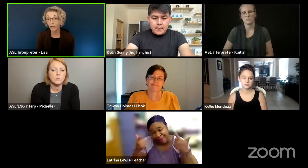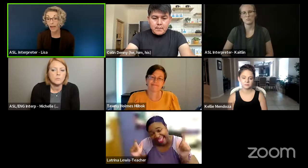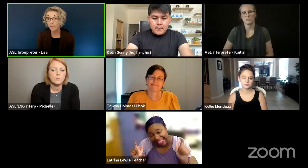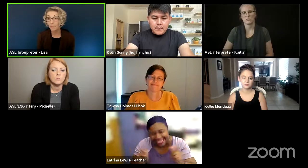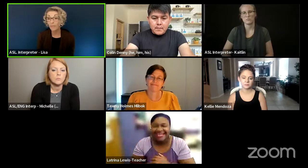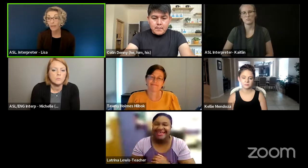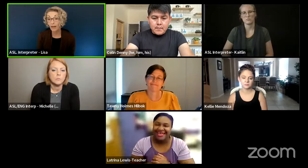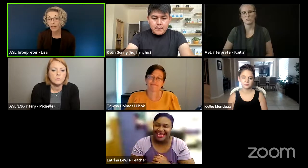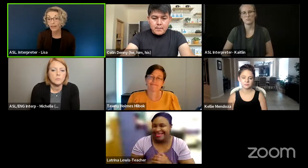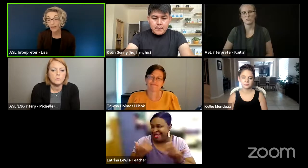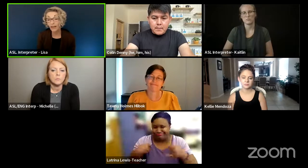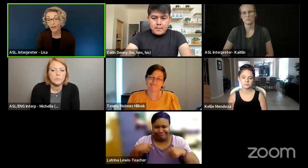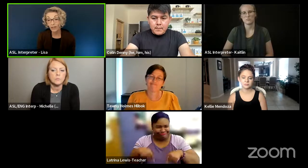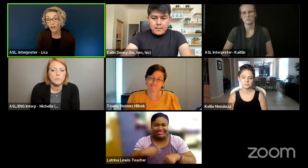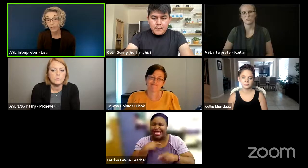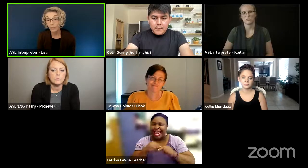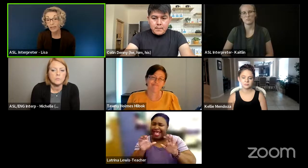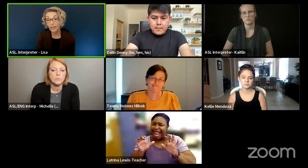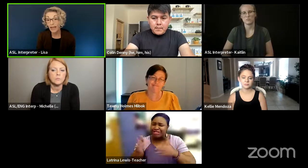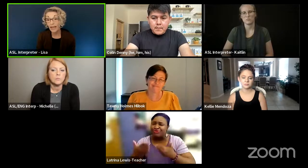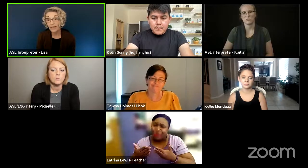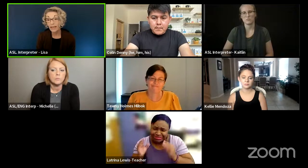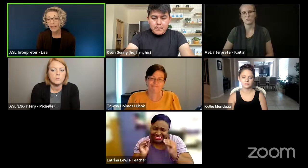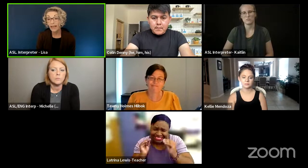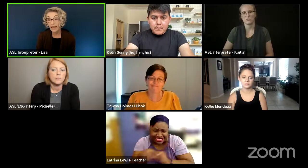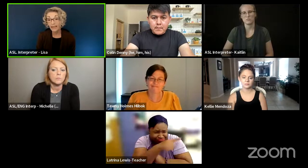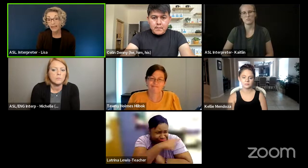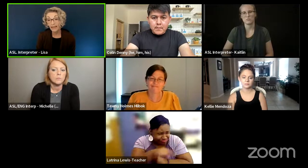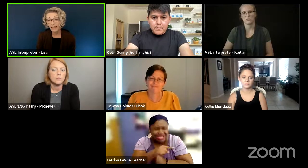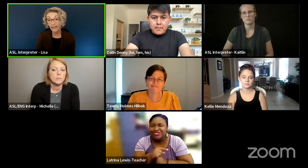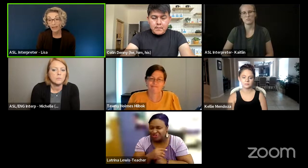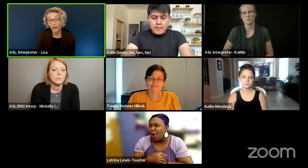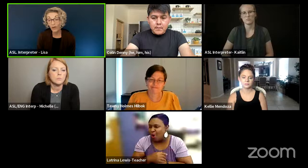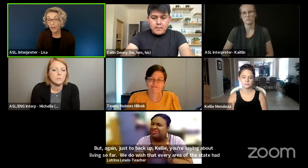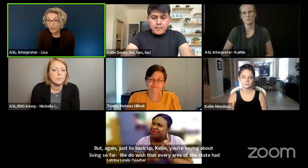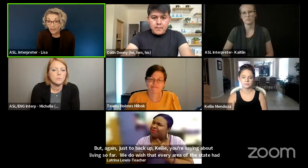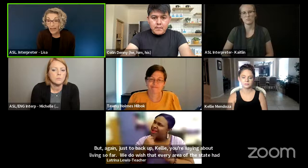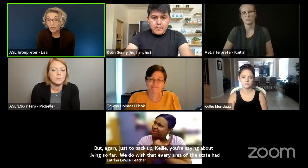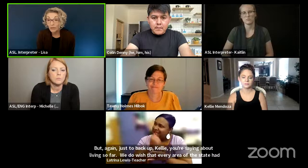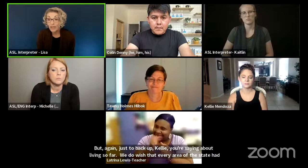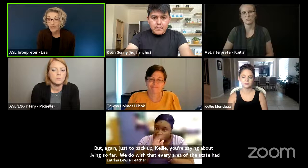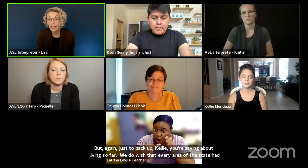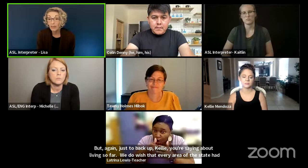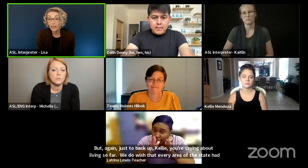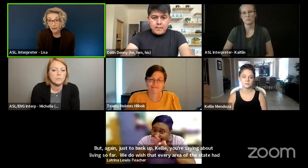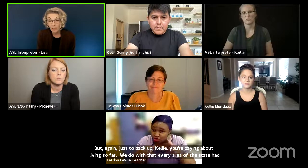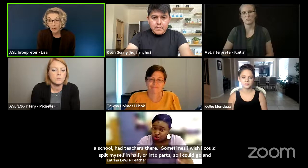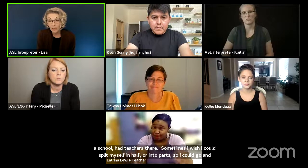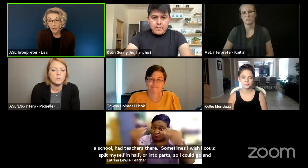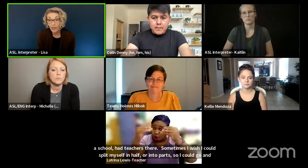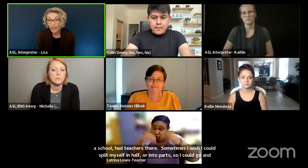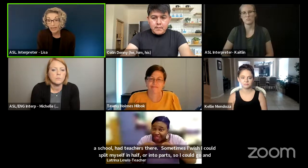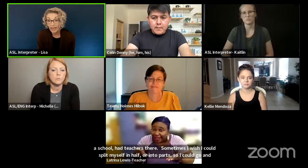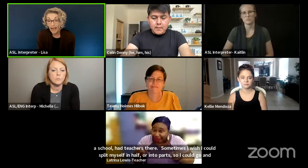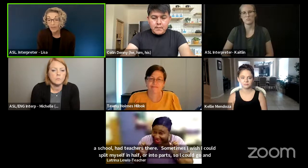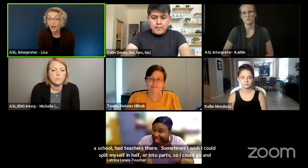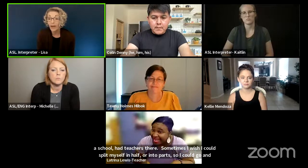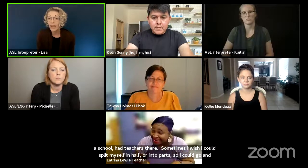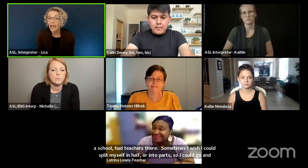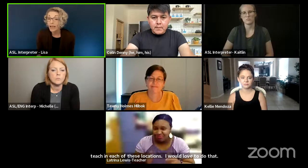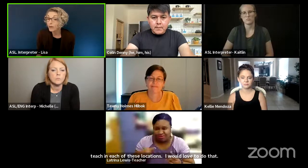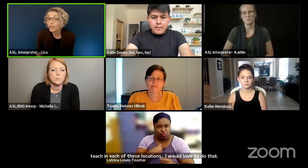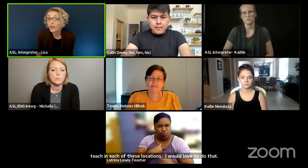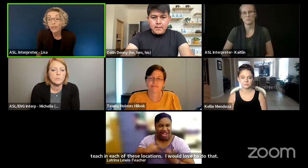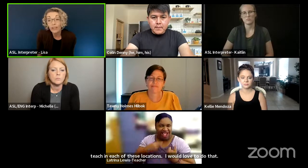to do that. But, Arizona's a big state. And, I'm in the classroom teaching, but sometimes I wish I could get out